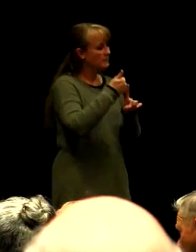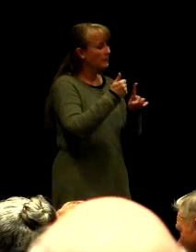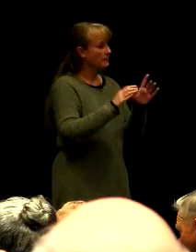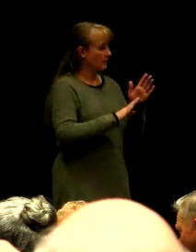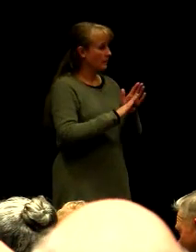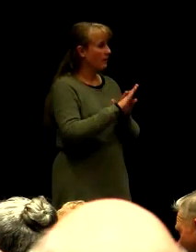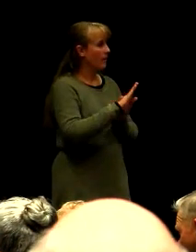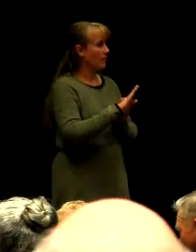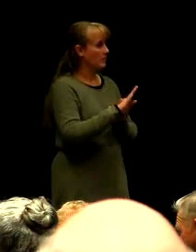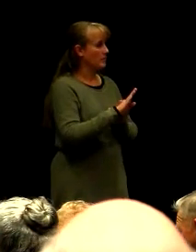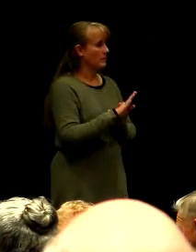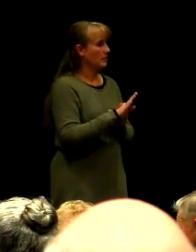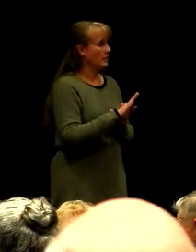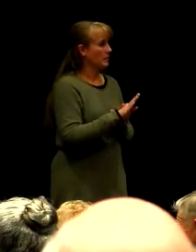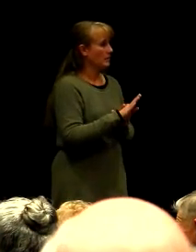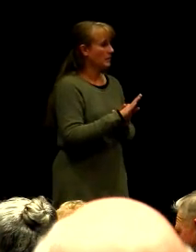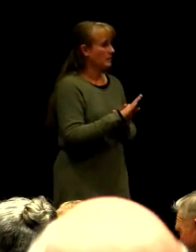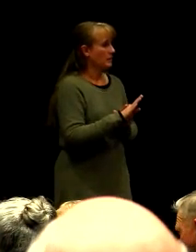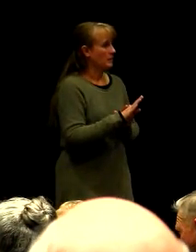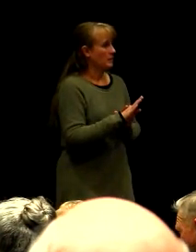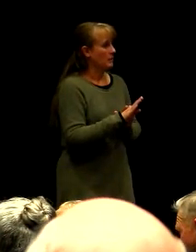developed